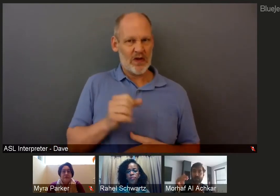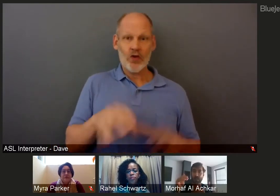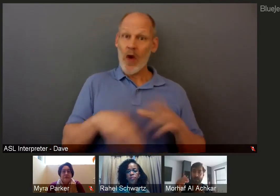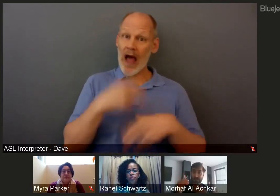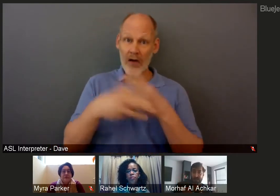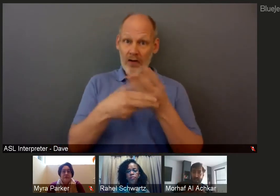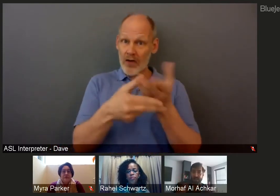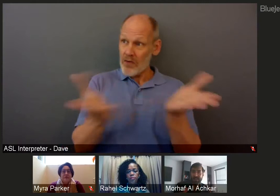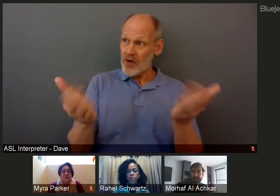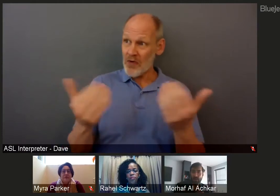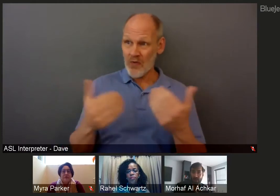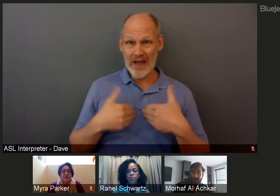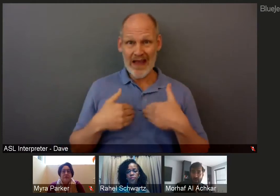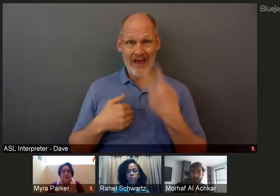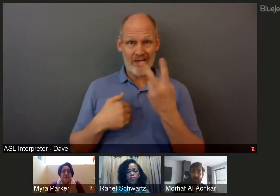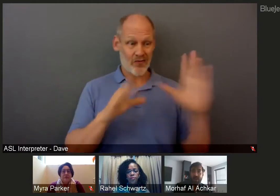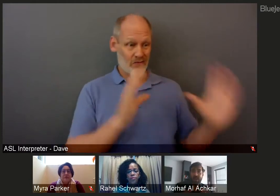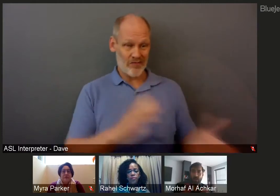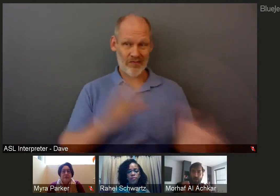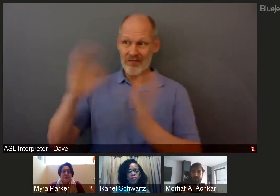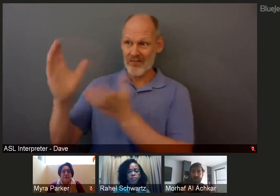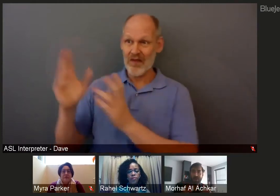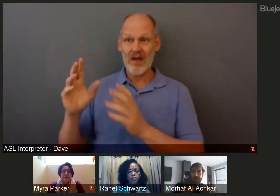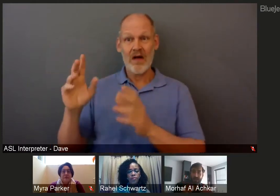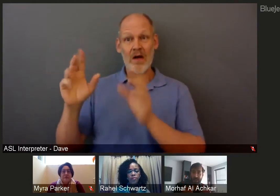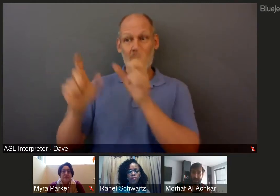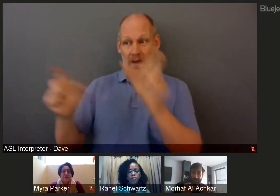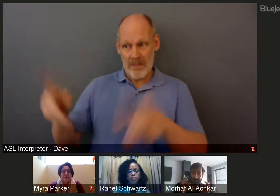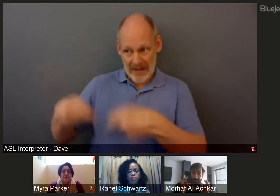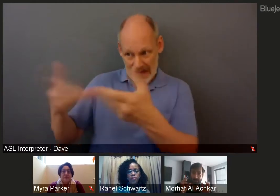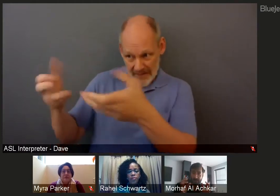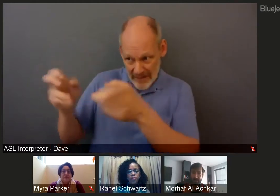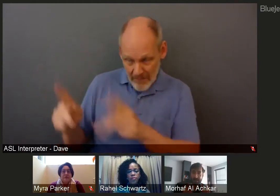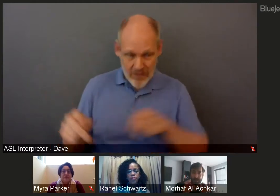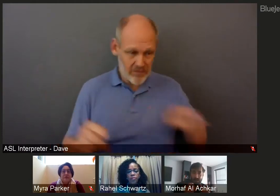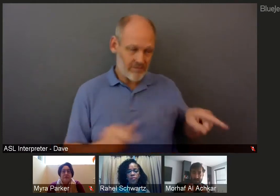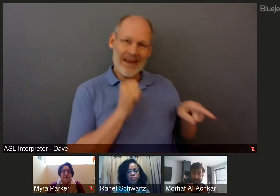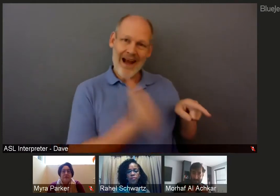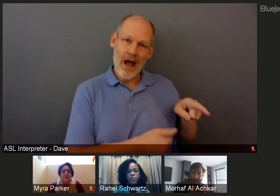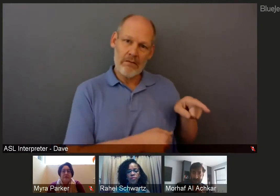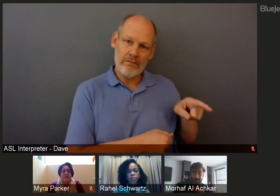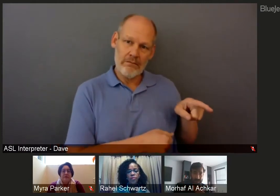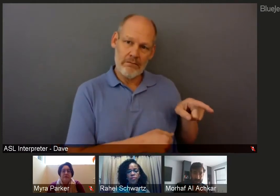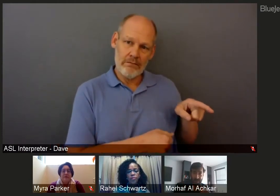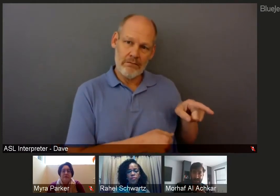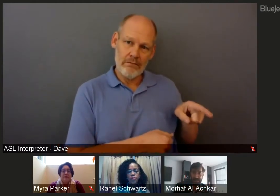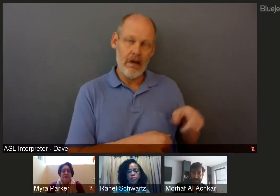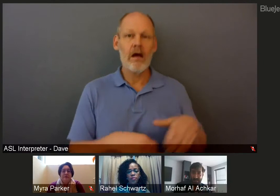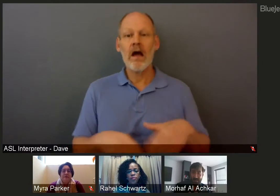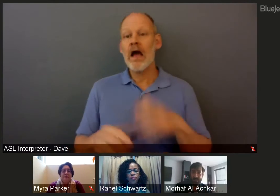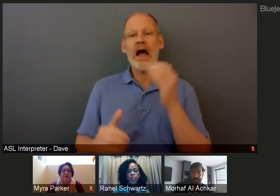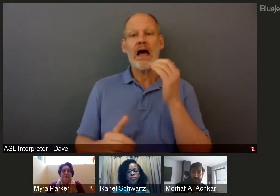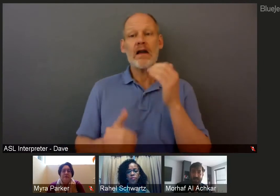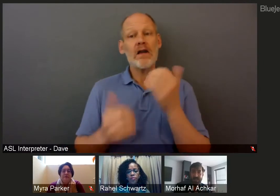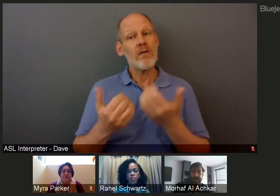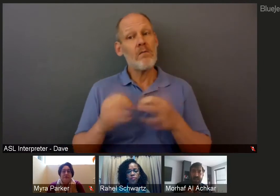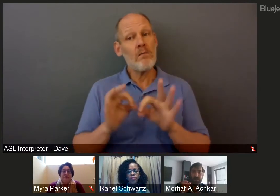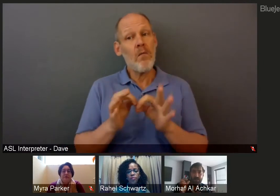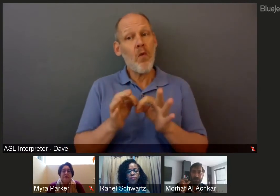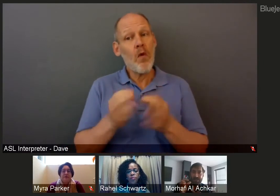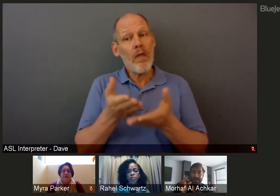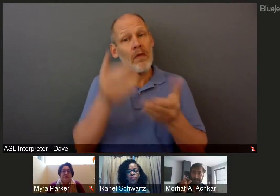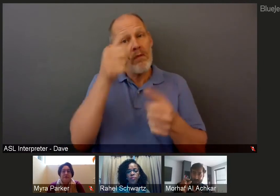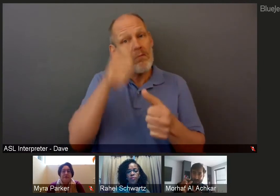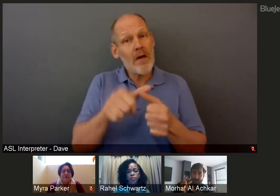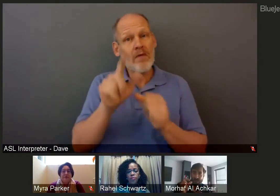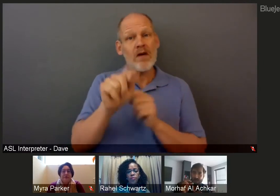be poor for others. And that's the work that we're doing. We're finding that yes, trust is a main factor, as has been mentioned today.